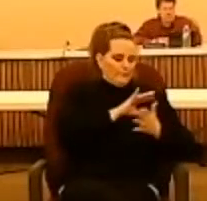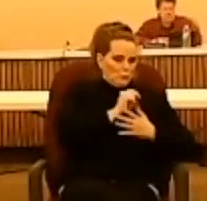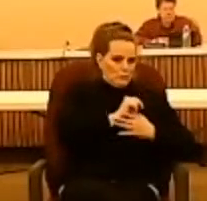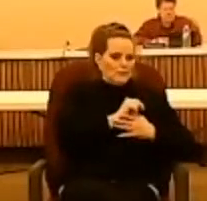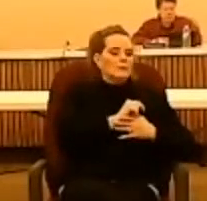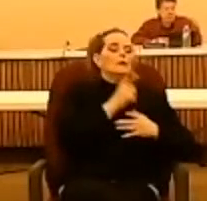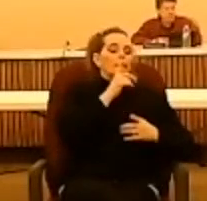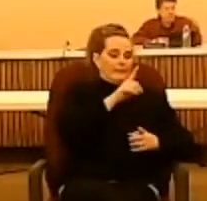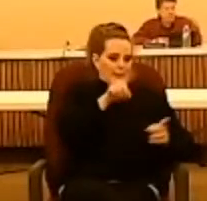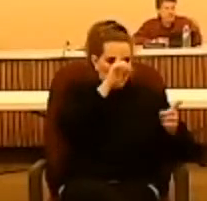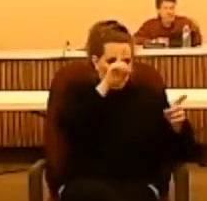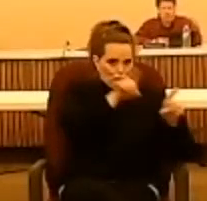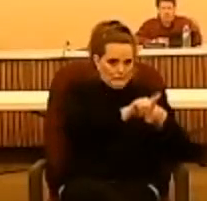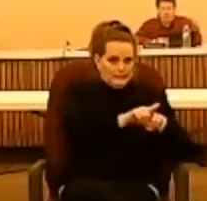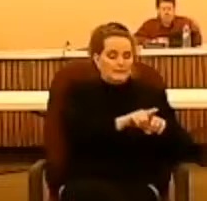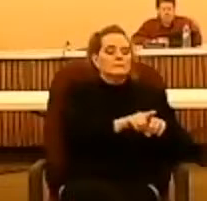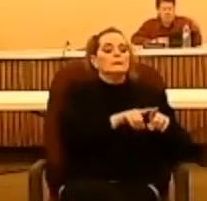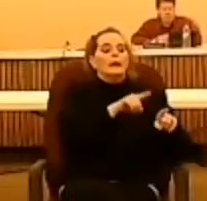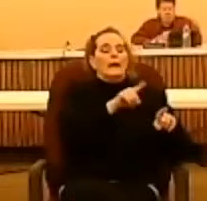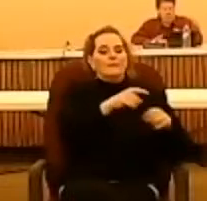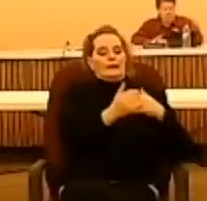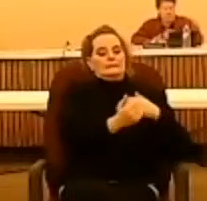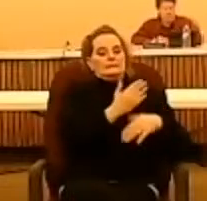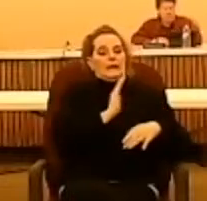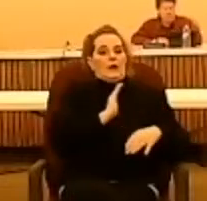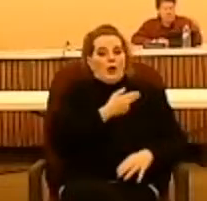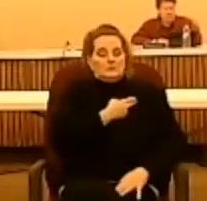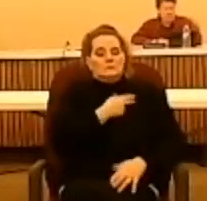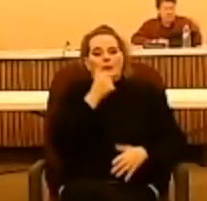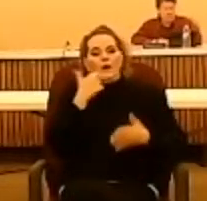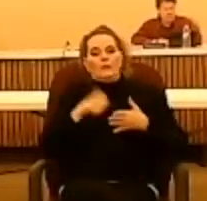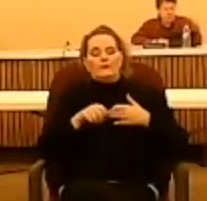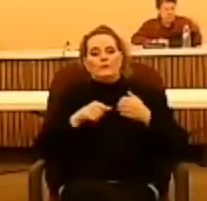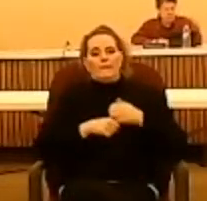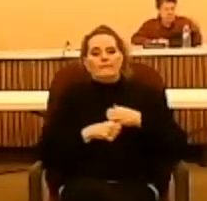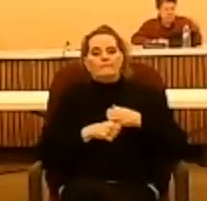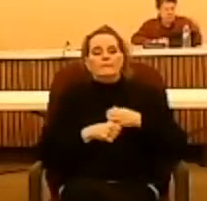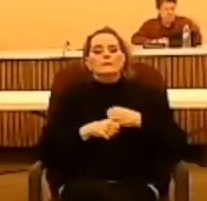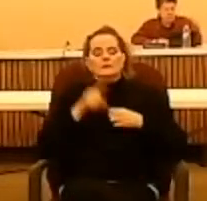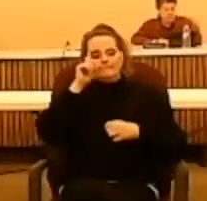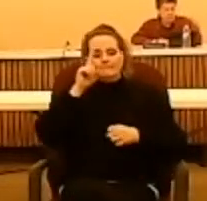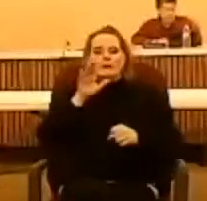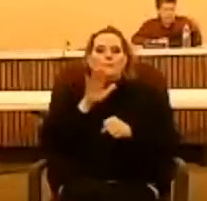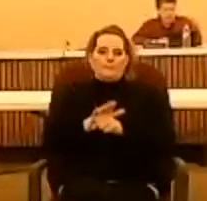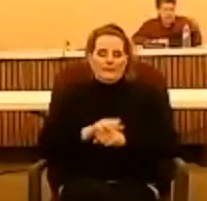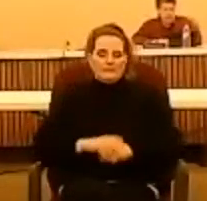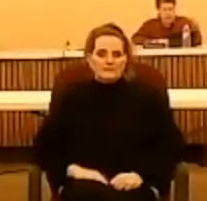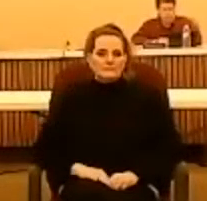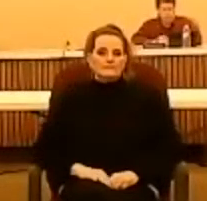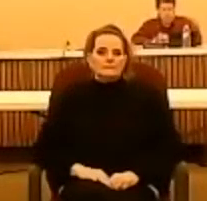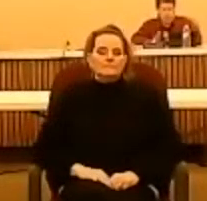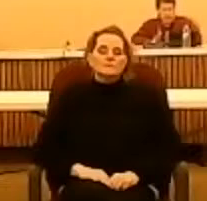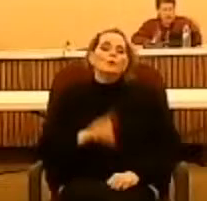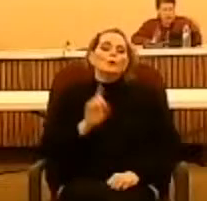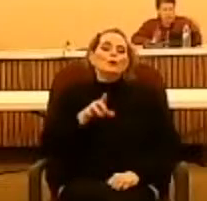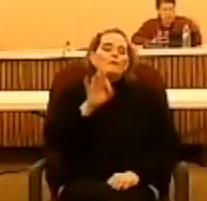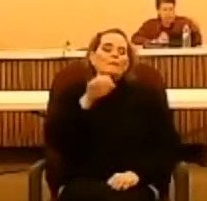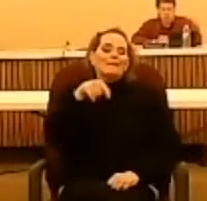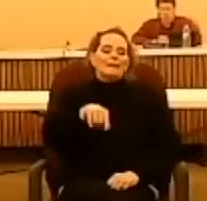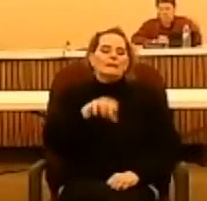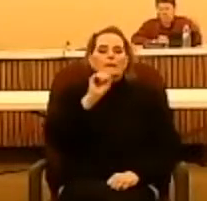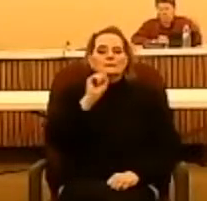letter of commitment. And so that's what you find in the seeker statement. So, you know,